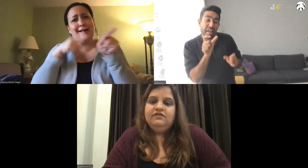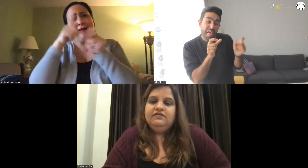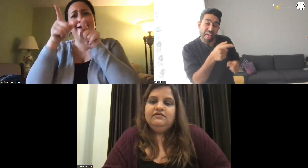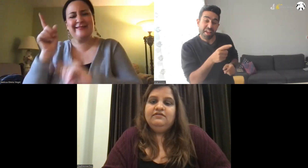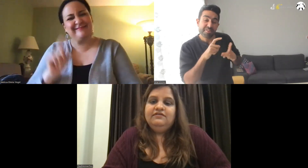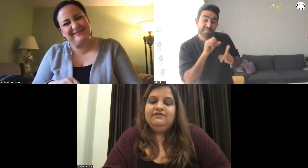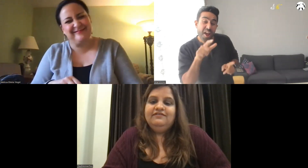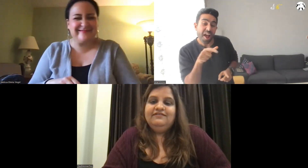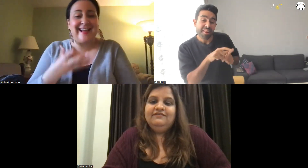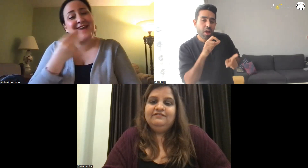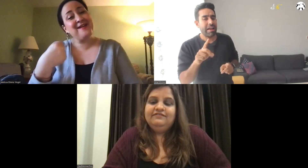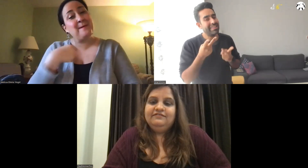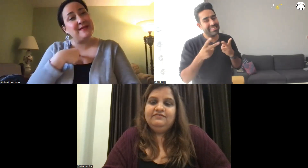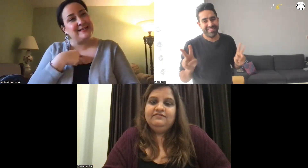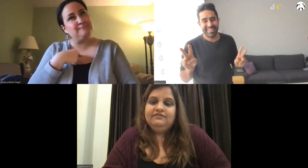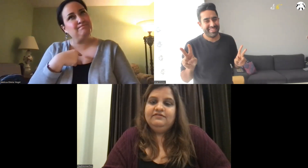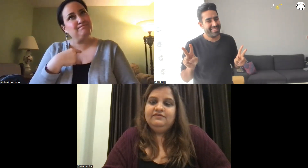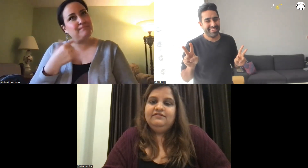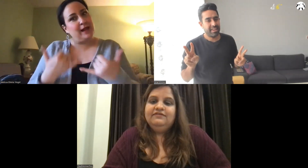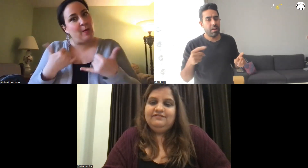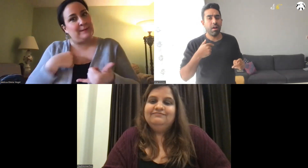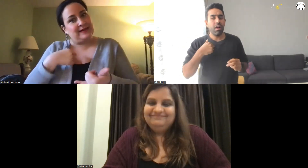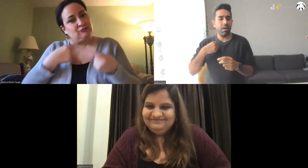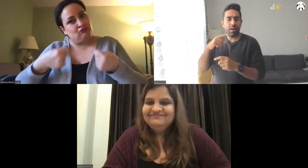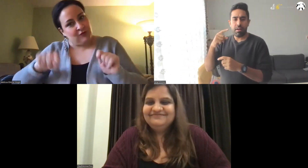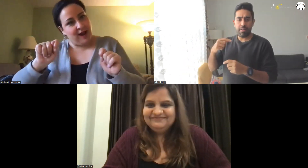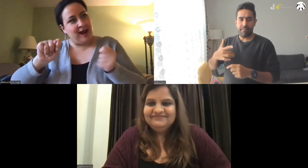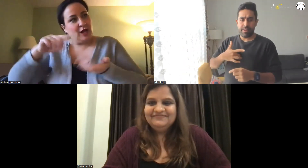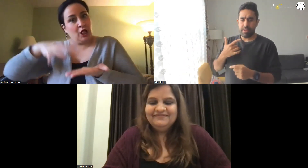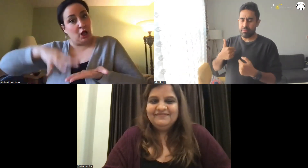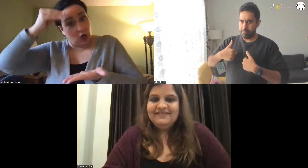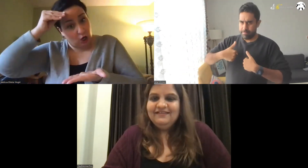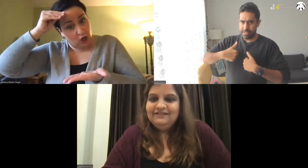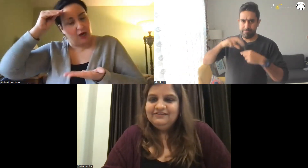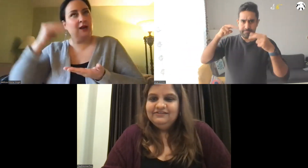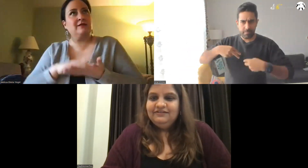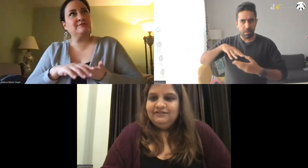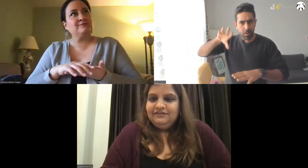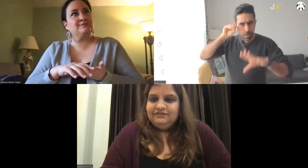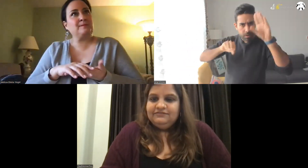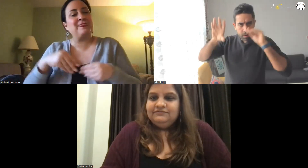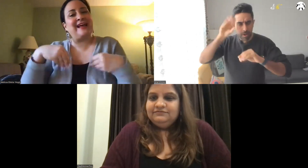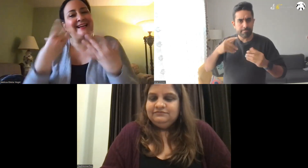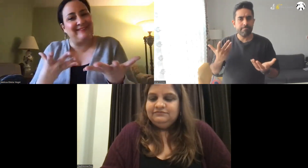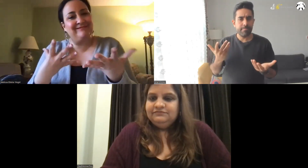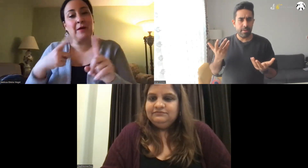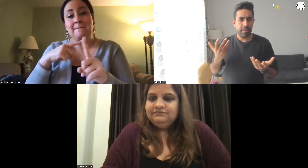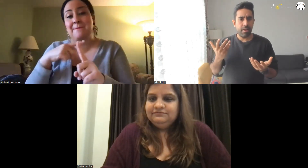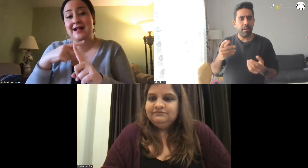And she actually, didn't know. And even I didn't know. But now, when I started learning